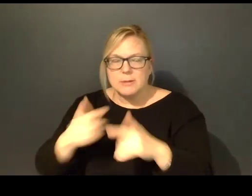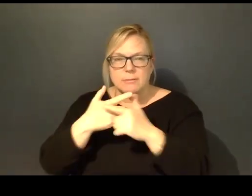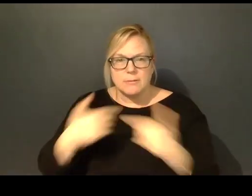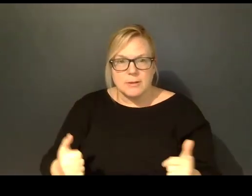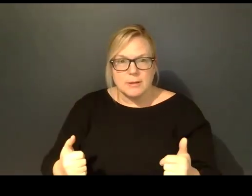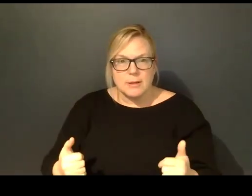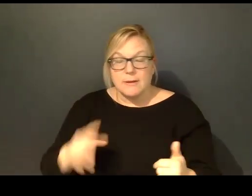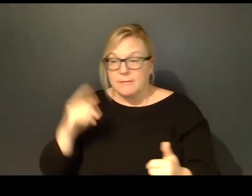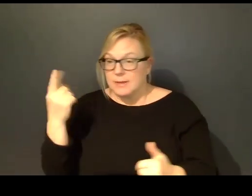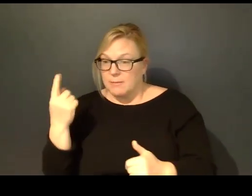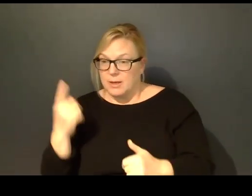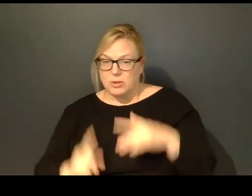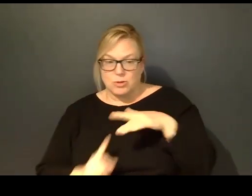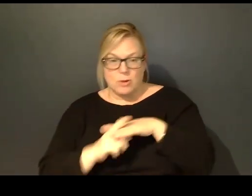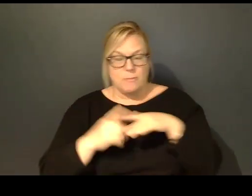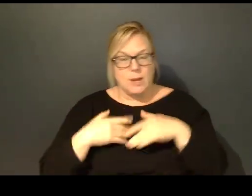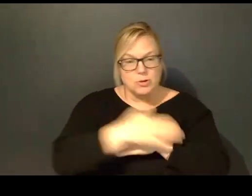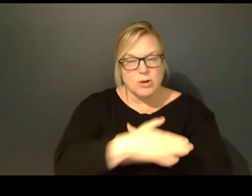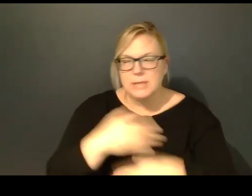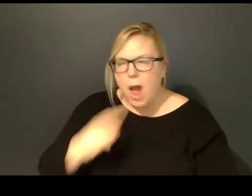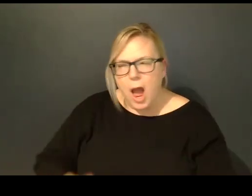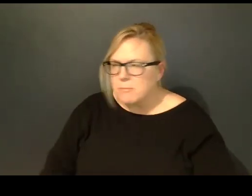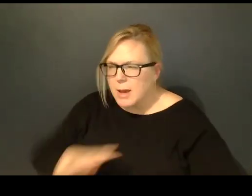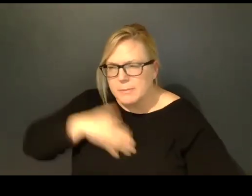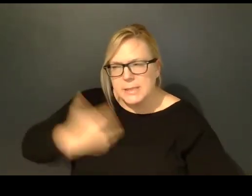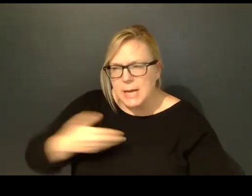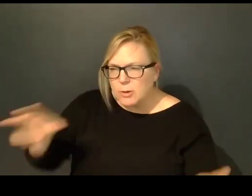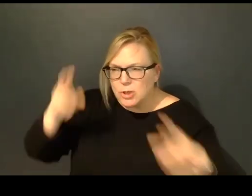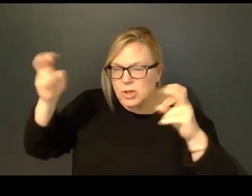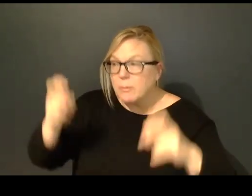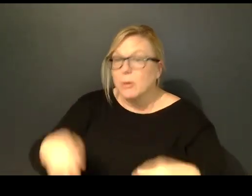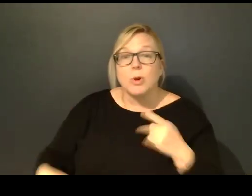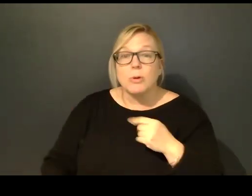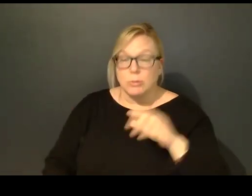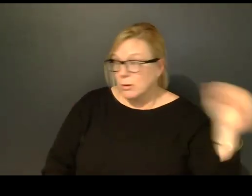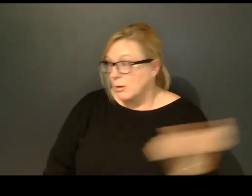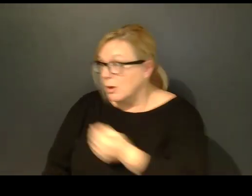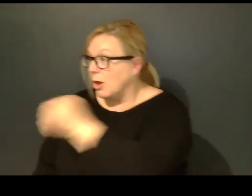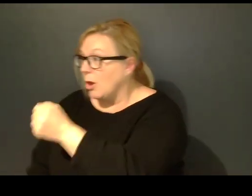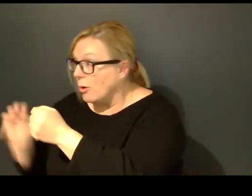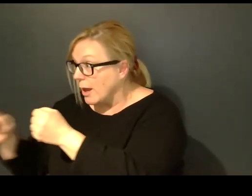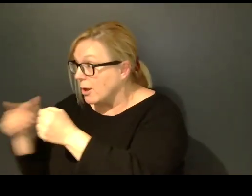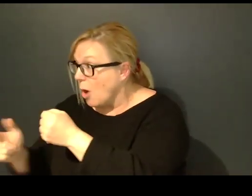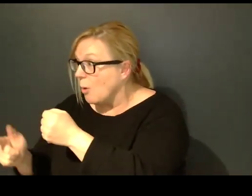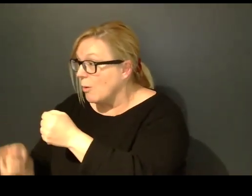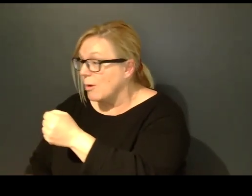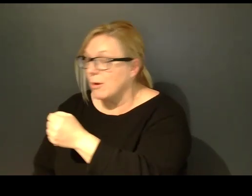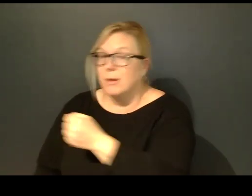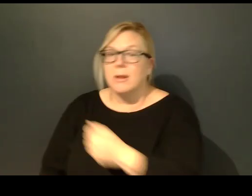I'm really riled up about this topic, I just scramble and grab a microphone as quickly as I can. It's hosted by myself and a